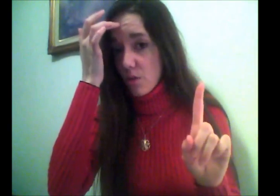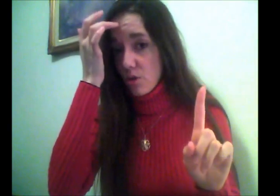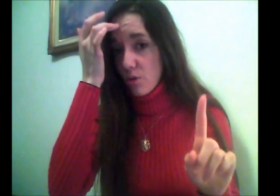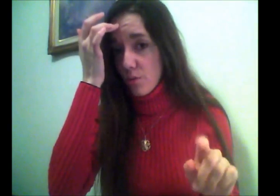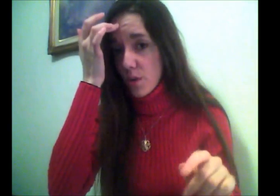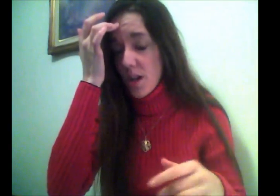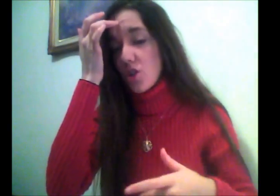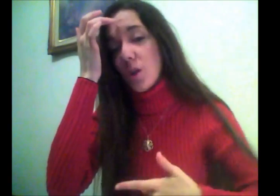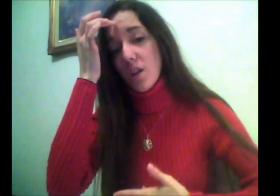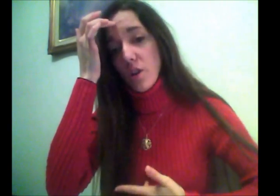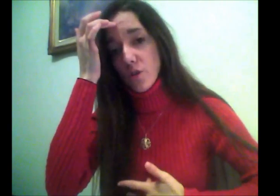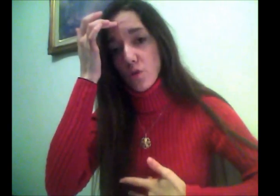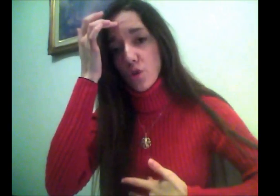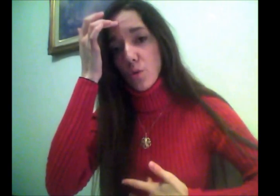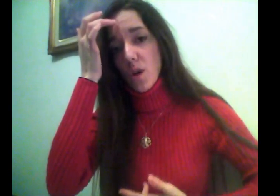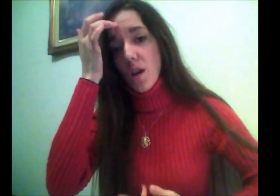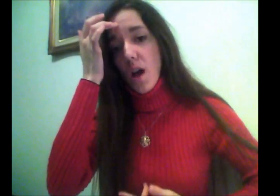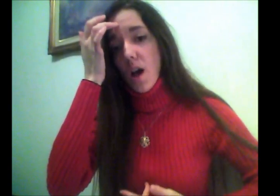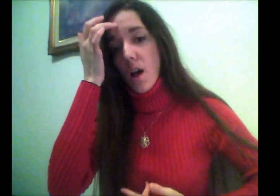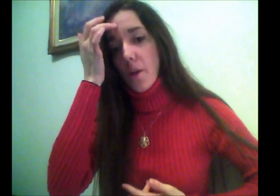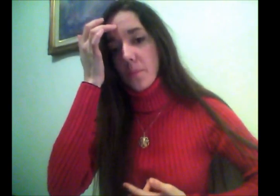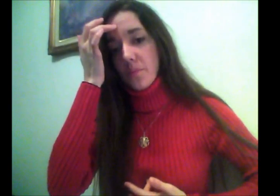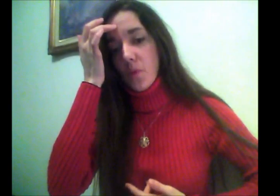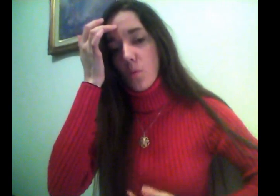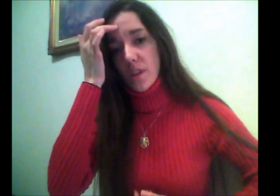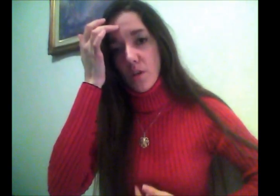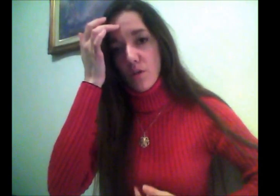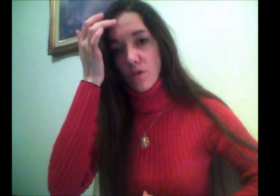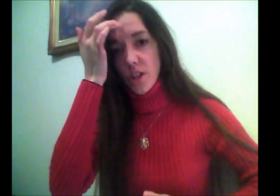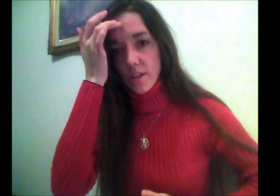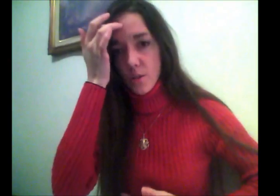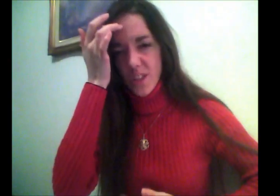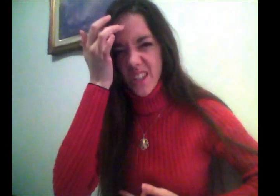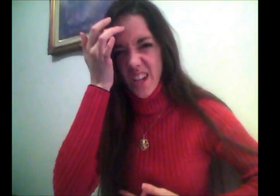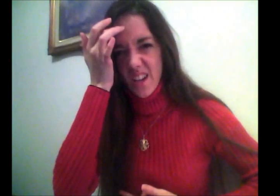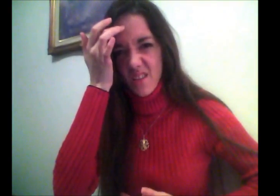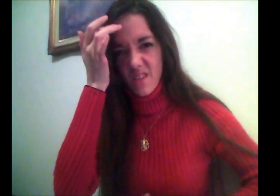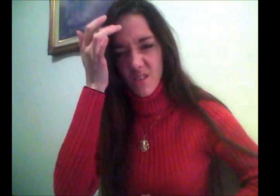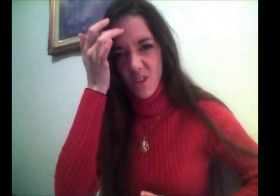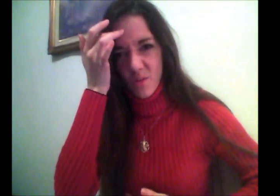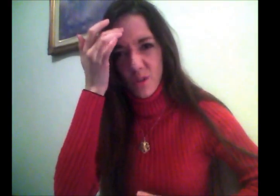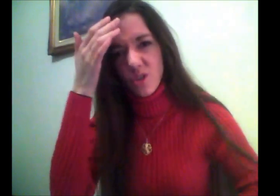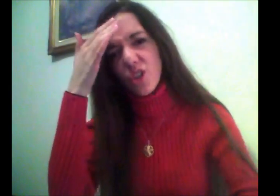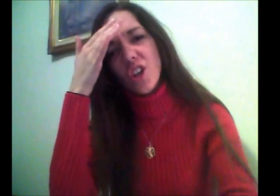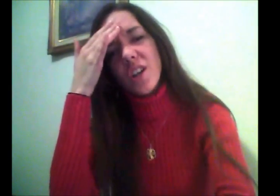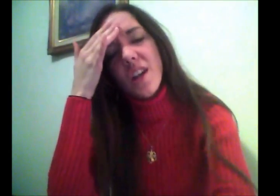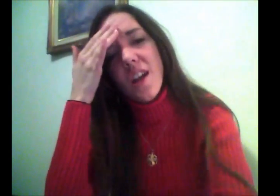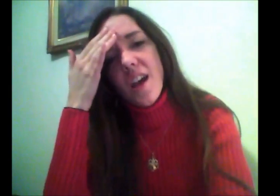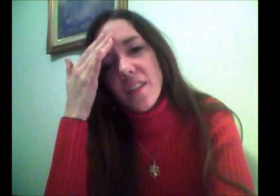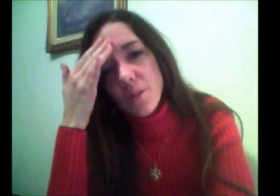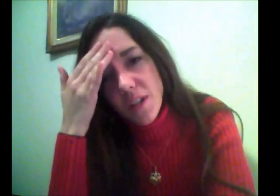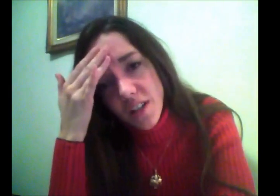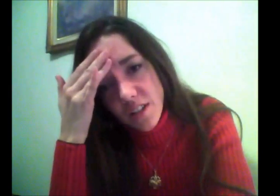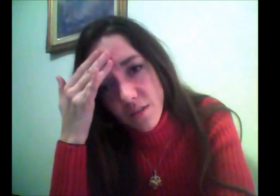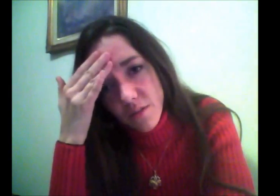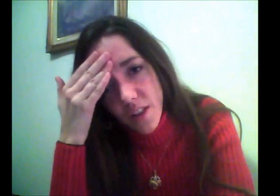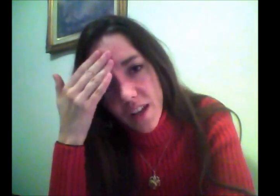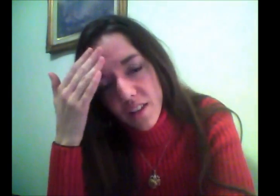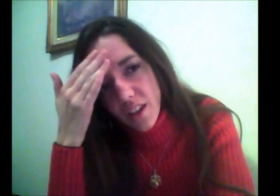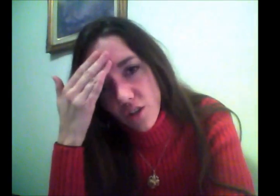on your forehead. You can also do one down on your chest. So sick, you know, you don't feel so good. And that's because of like you're